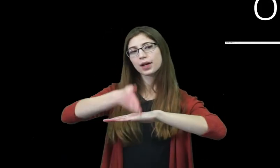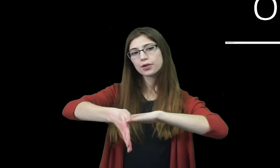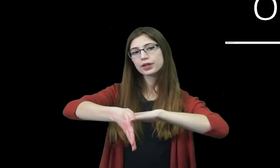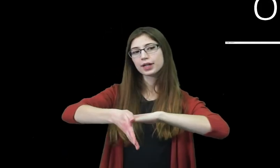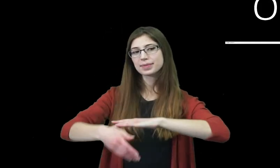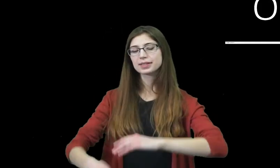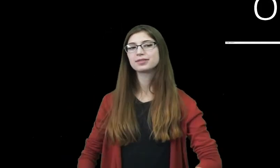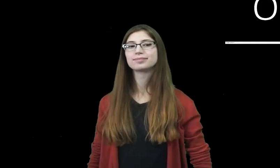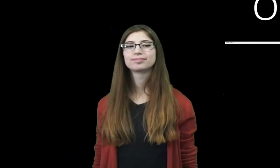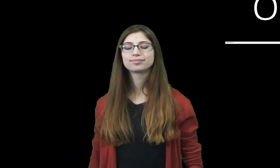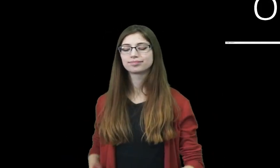an obstacle.